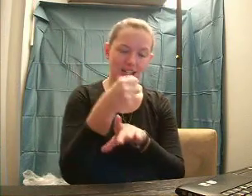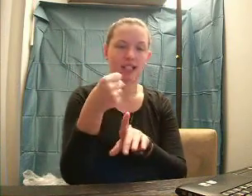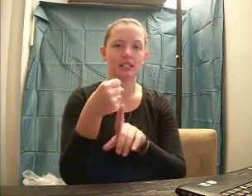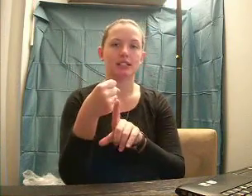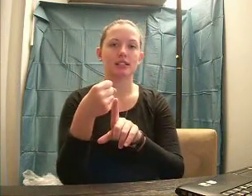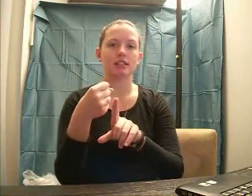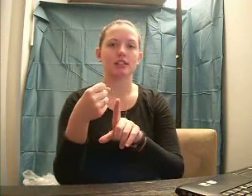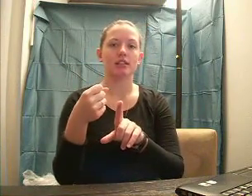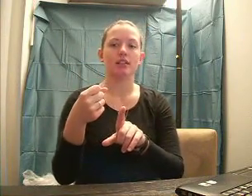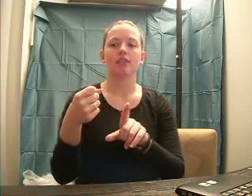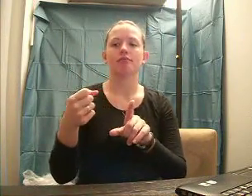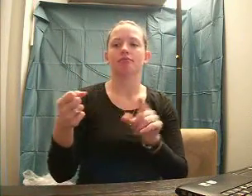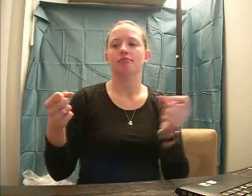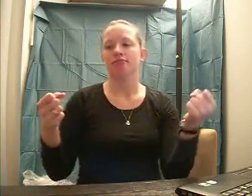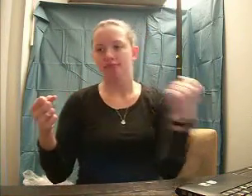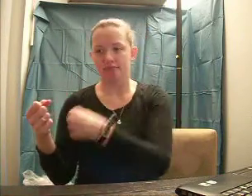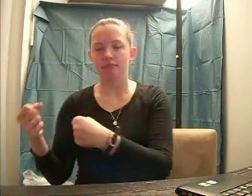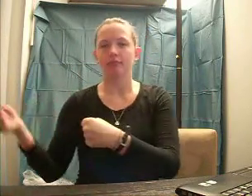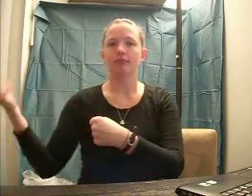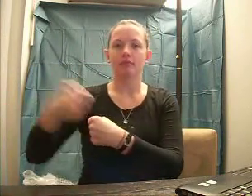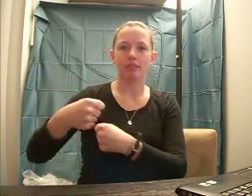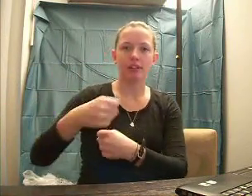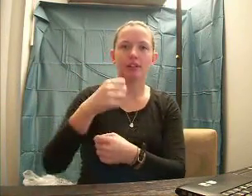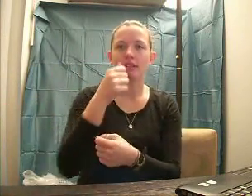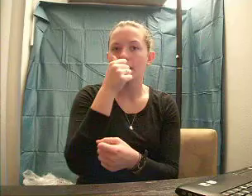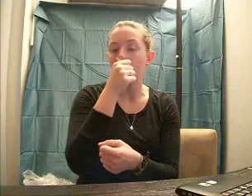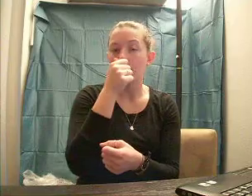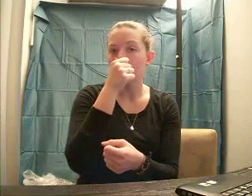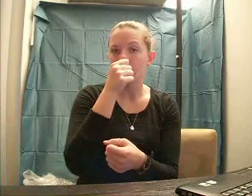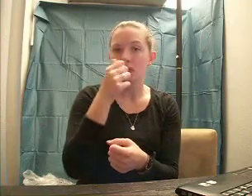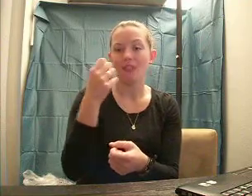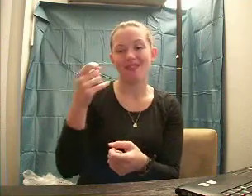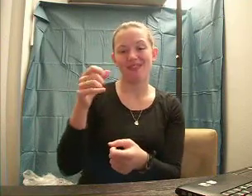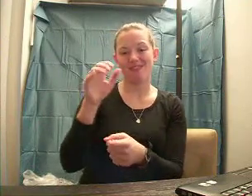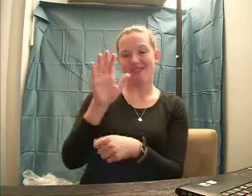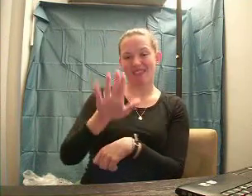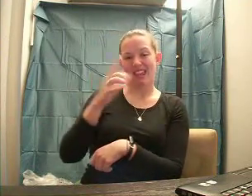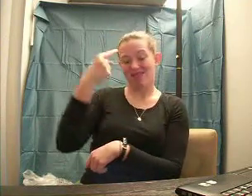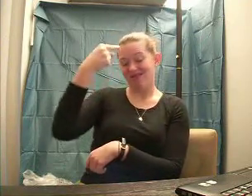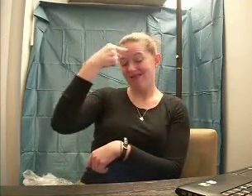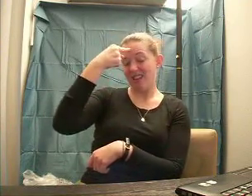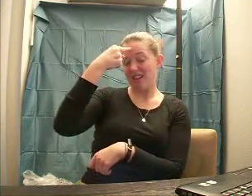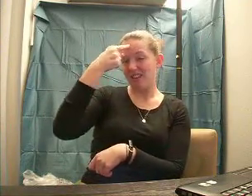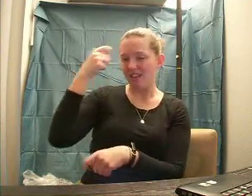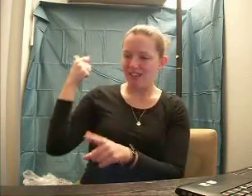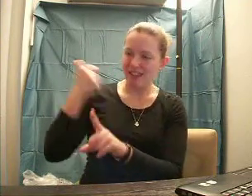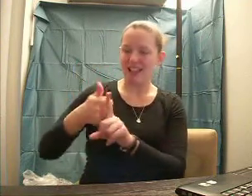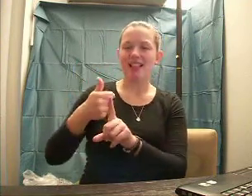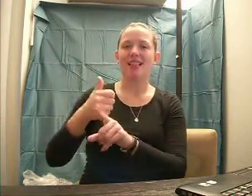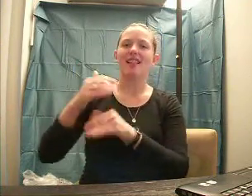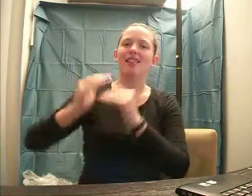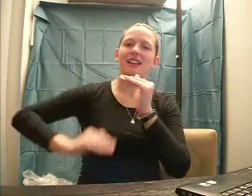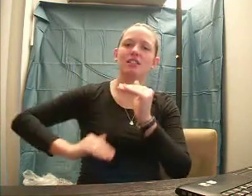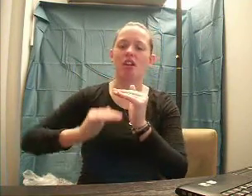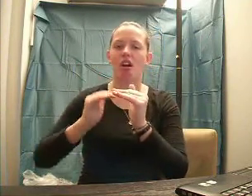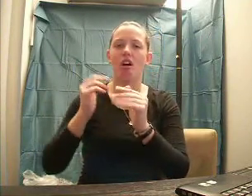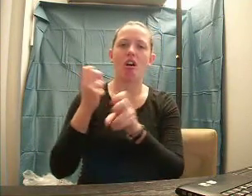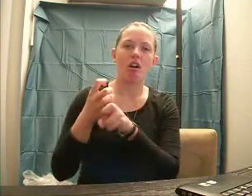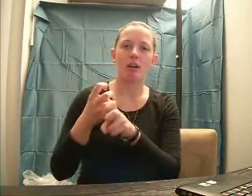subtract it off. So they actually think they hit the person less hard than they have, rather like the tickling. Whereas the passive recipient doesn't make the prediction,